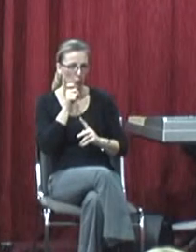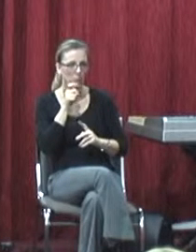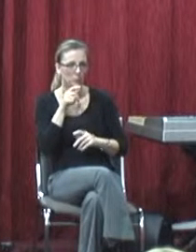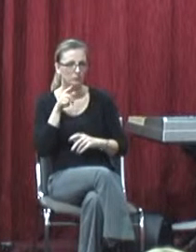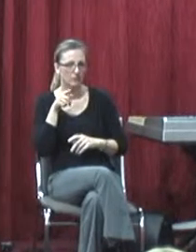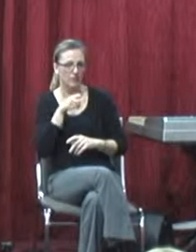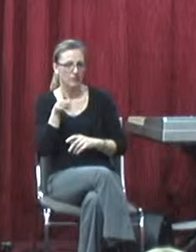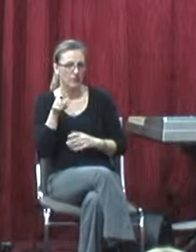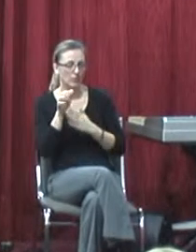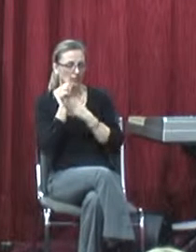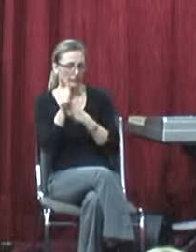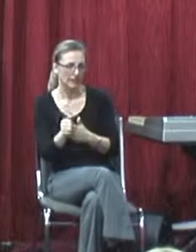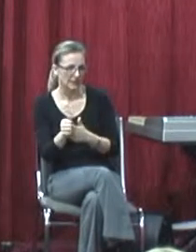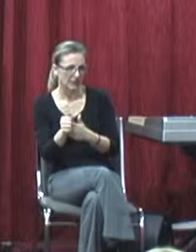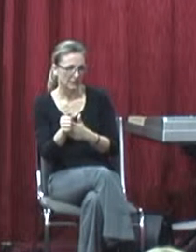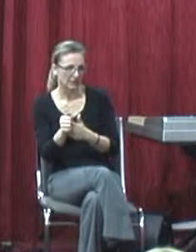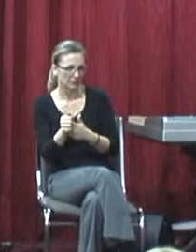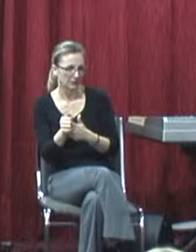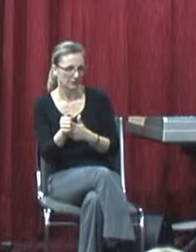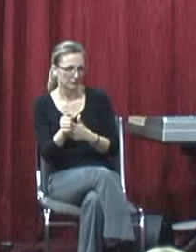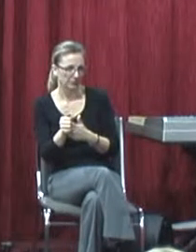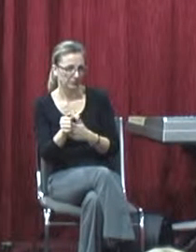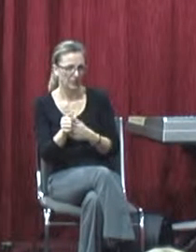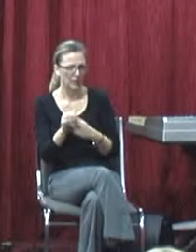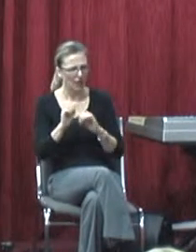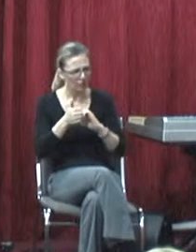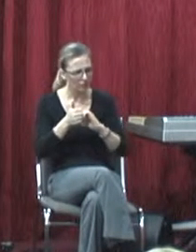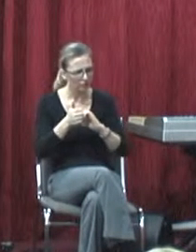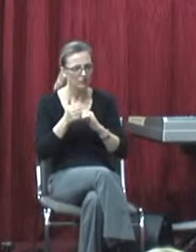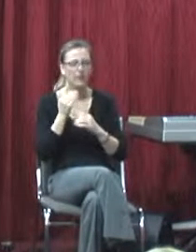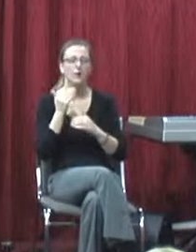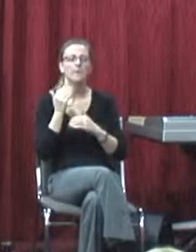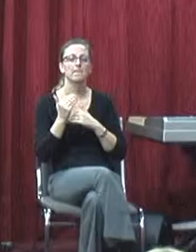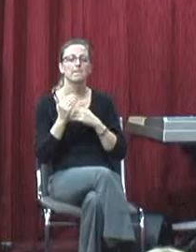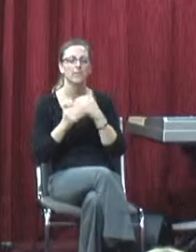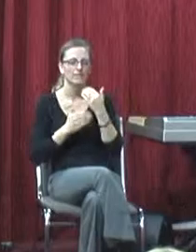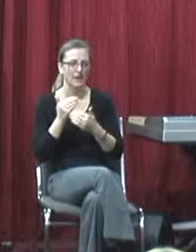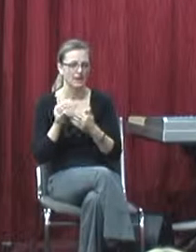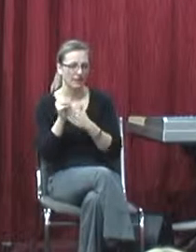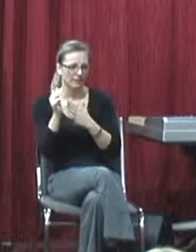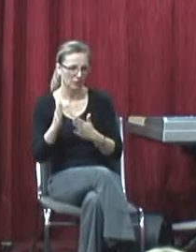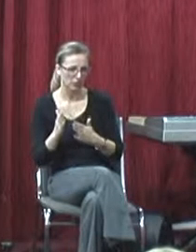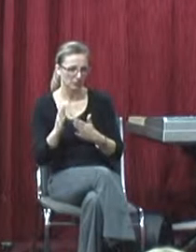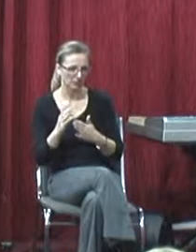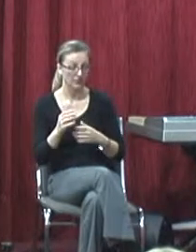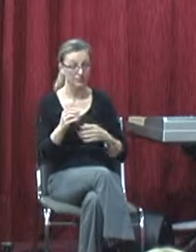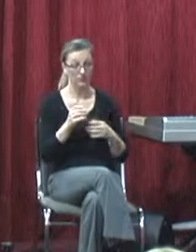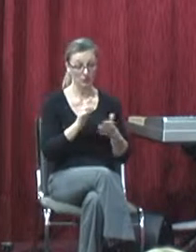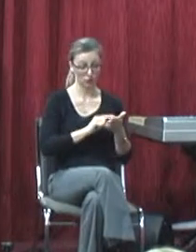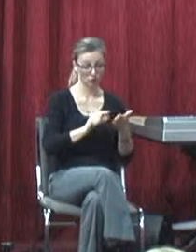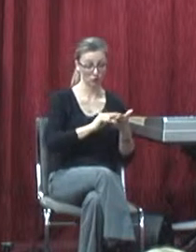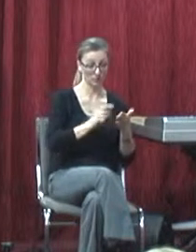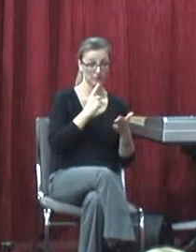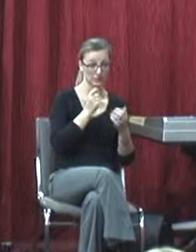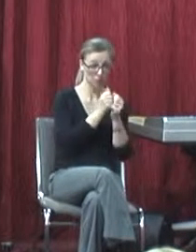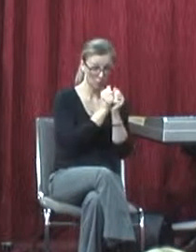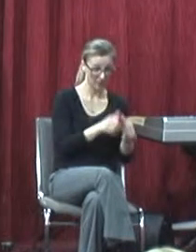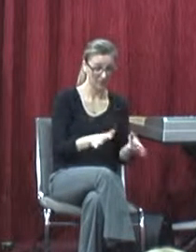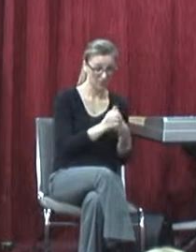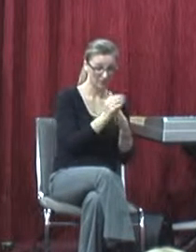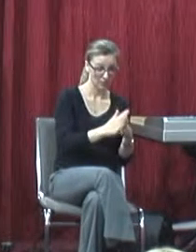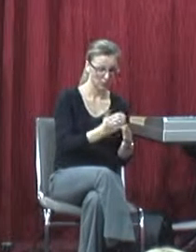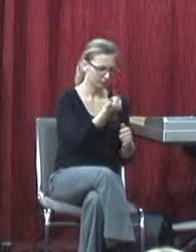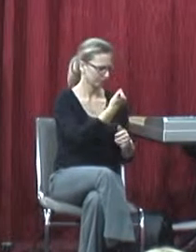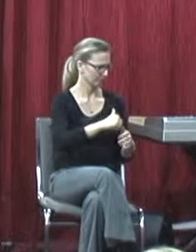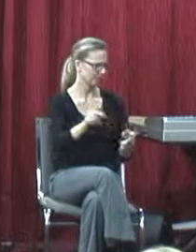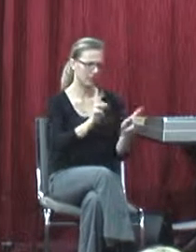leading by providing leadership. Because the scripture says that without a leader, the people, any